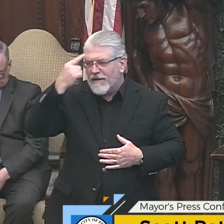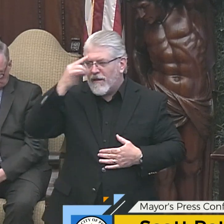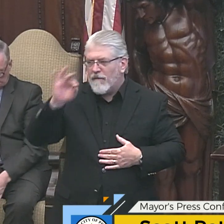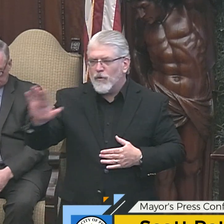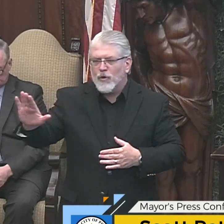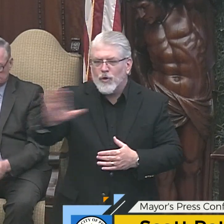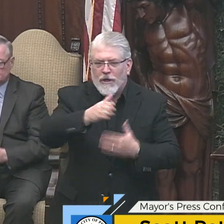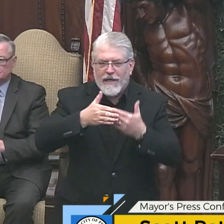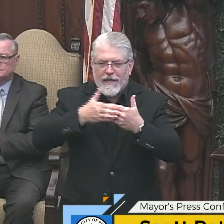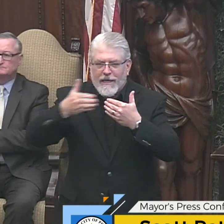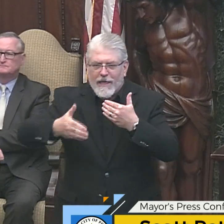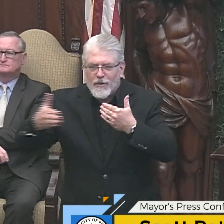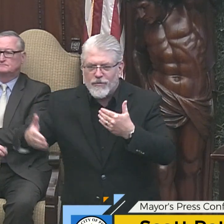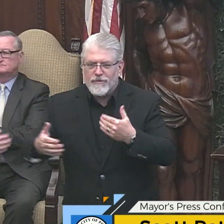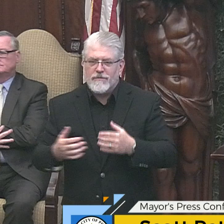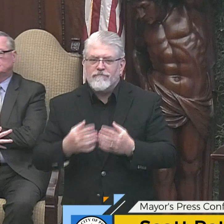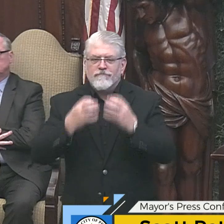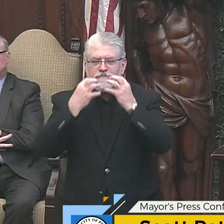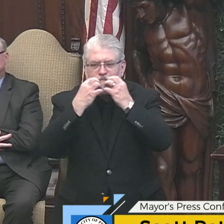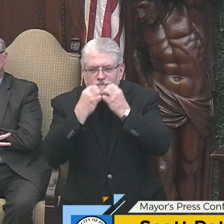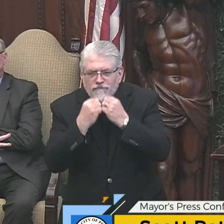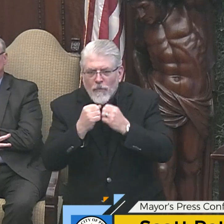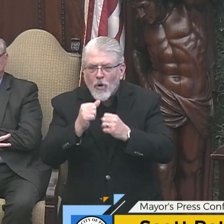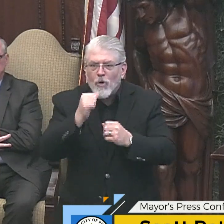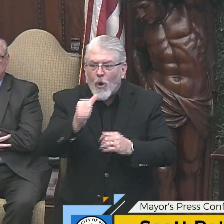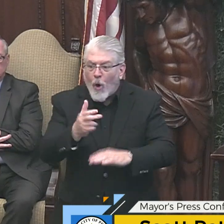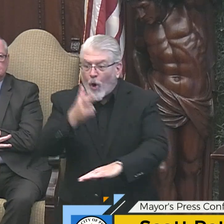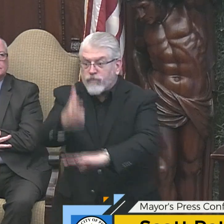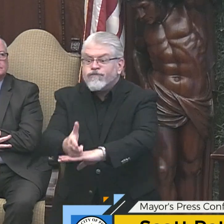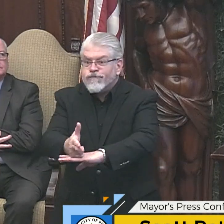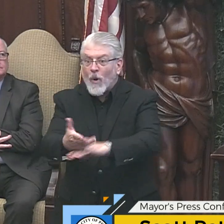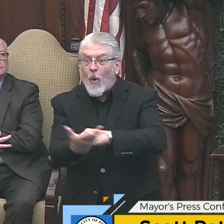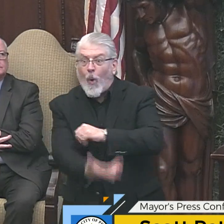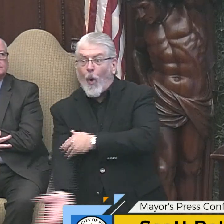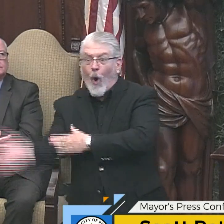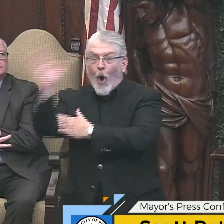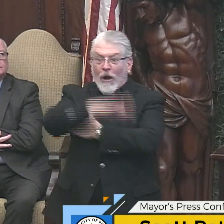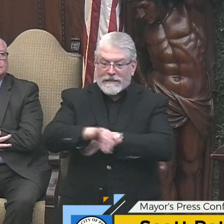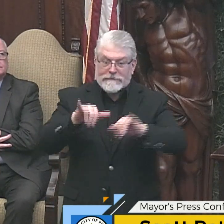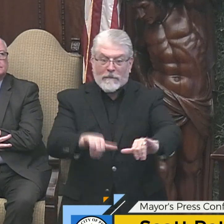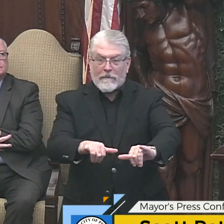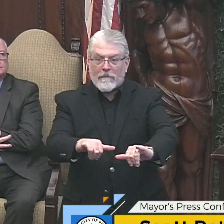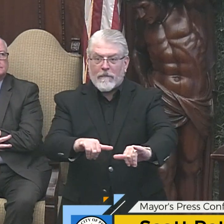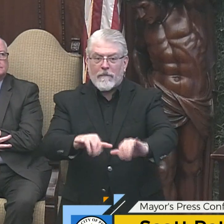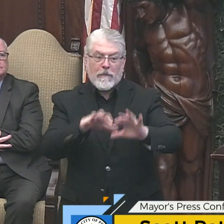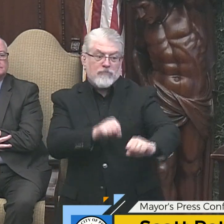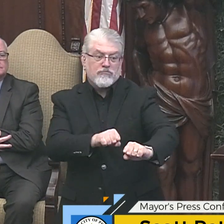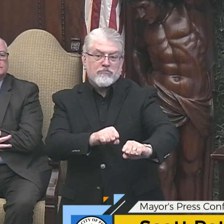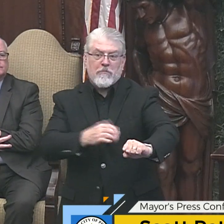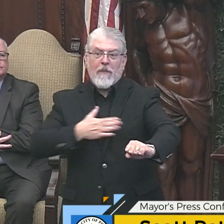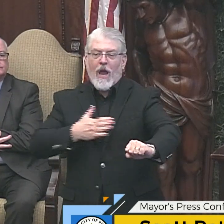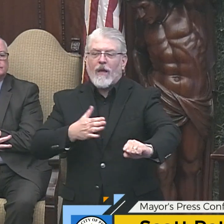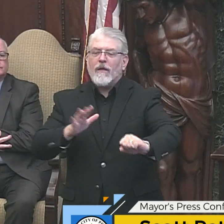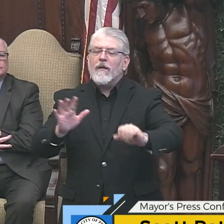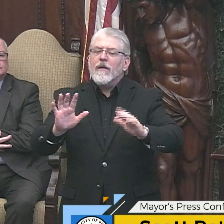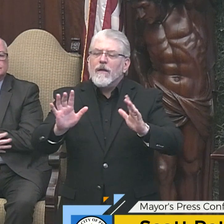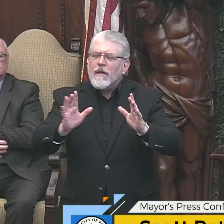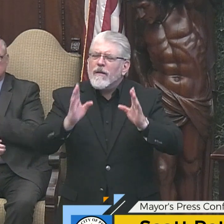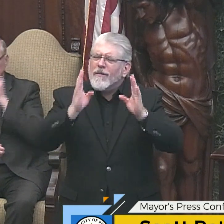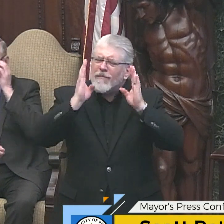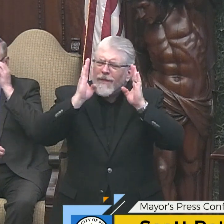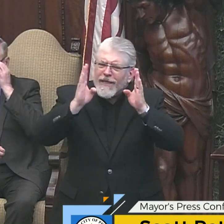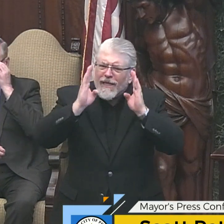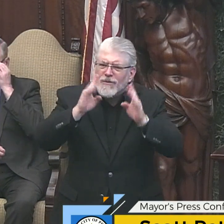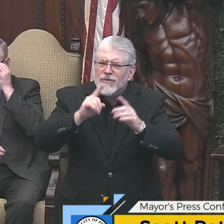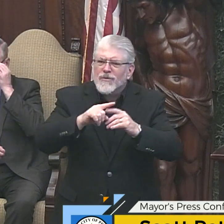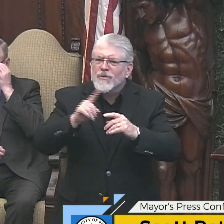try not to park in parking spots all day long. Try to especially pay attention to areas where there are food